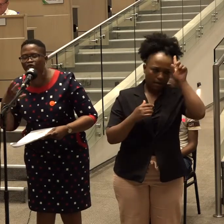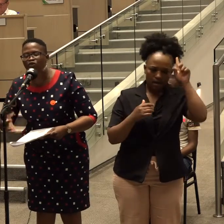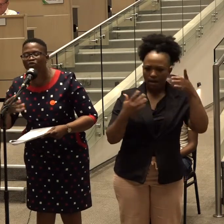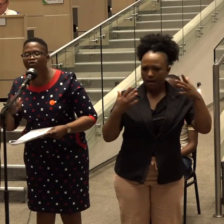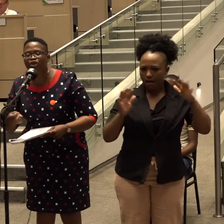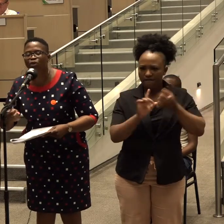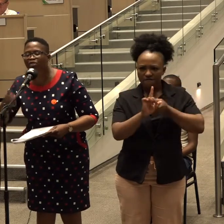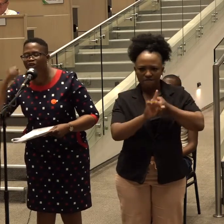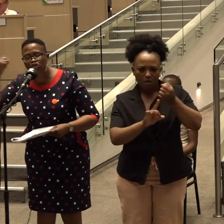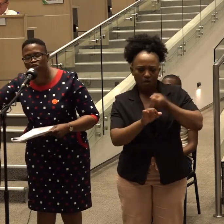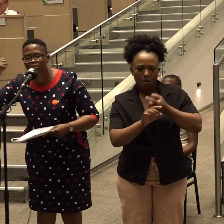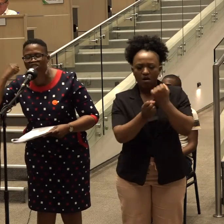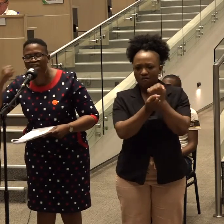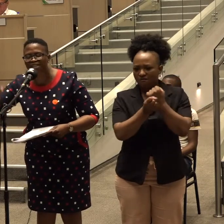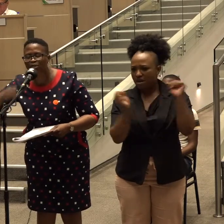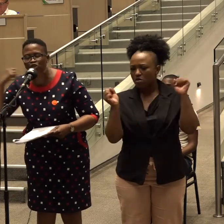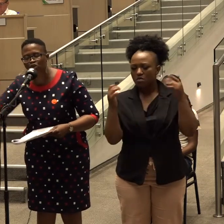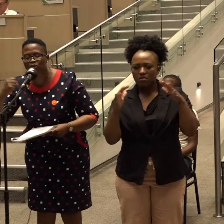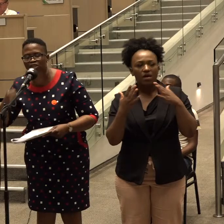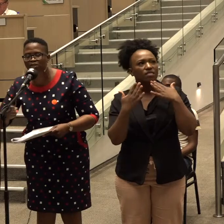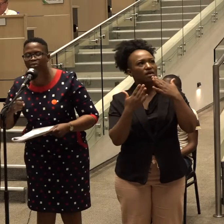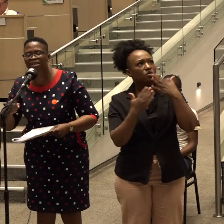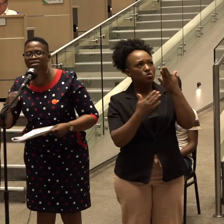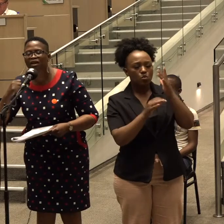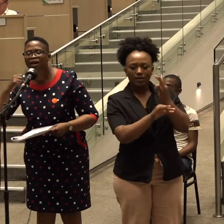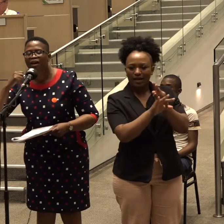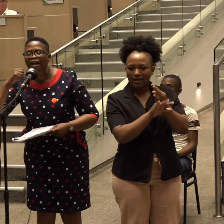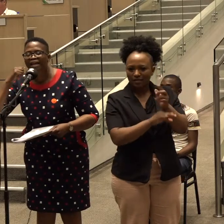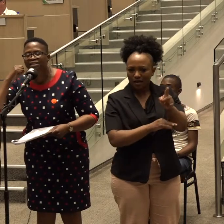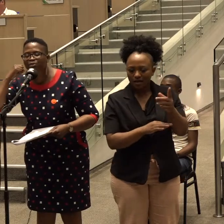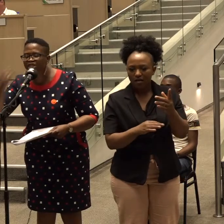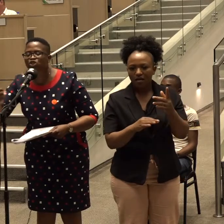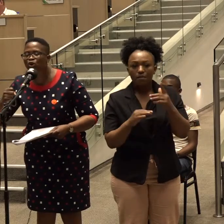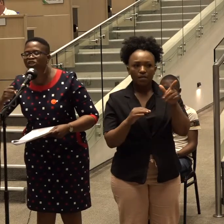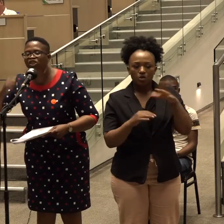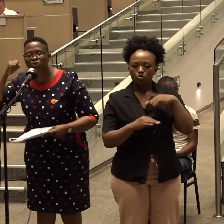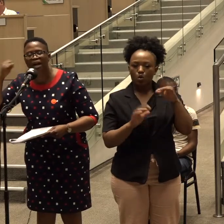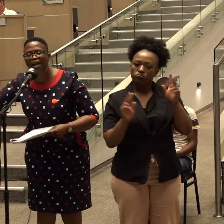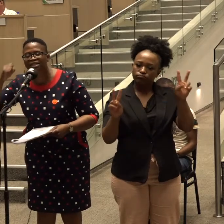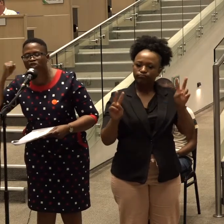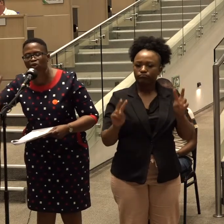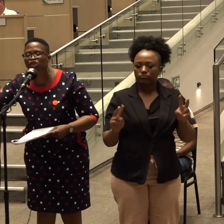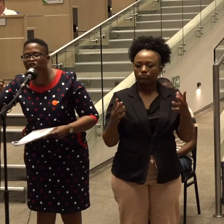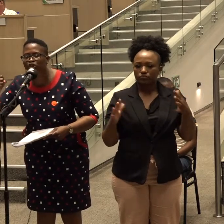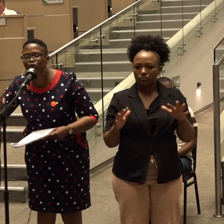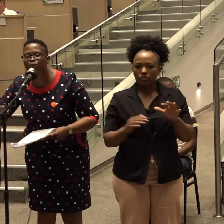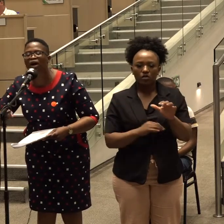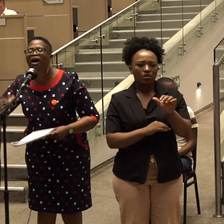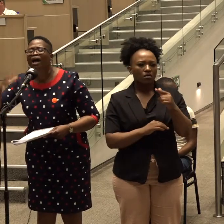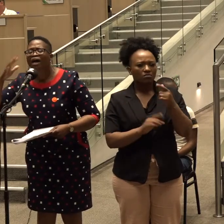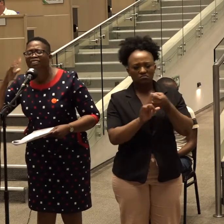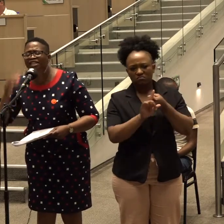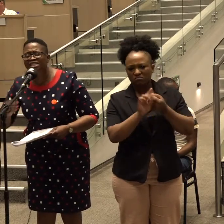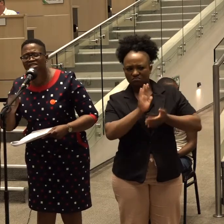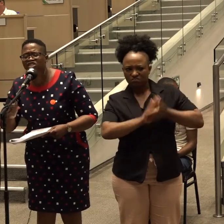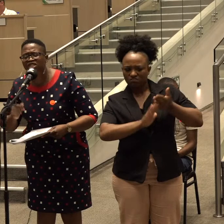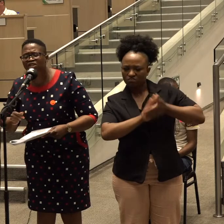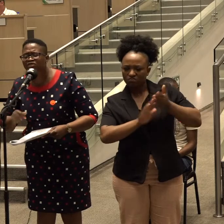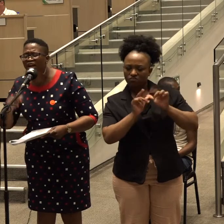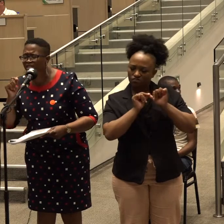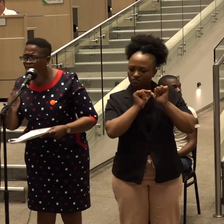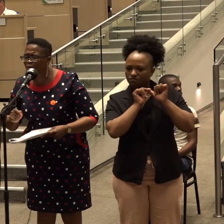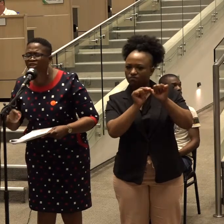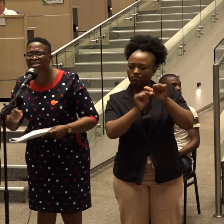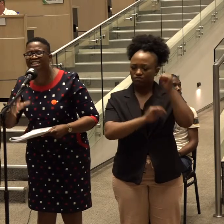Mandela fought for freedom thank you so much Dr may also rest in peace and please continue and let us continue this